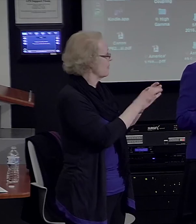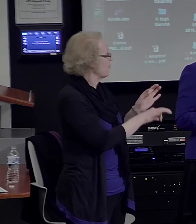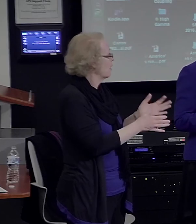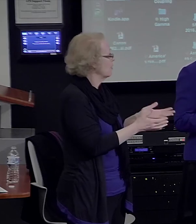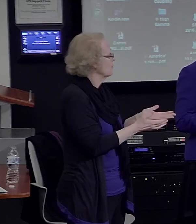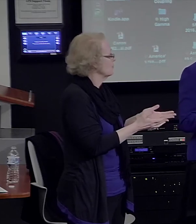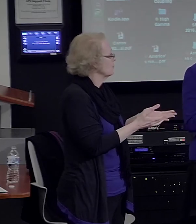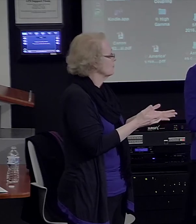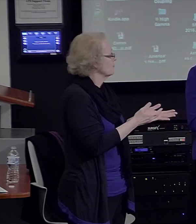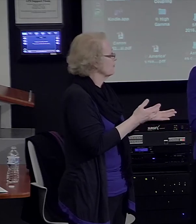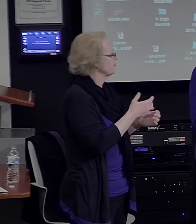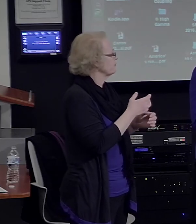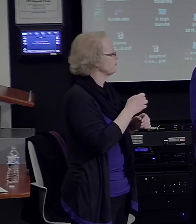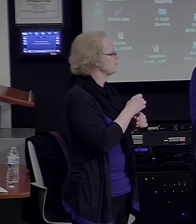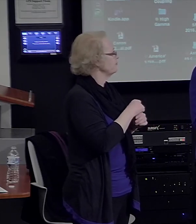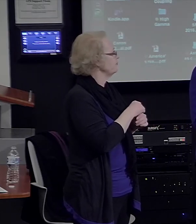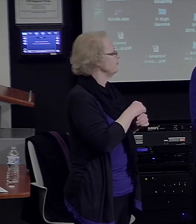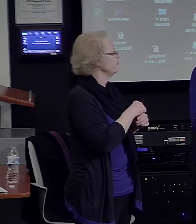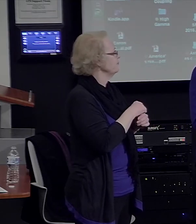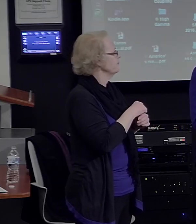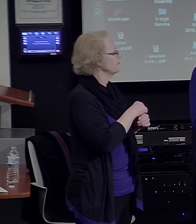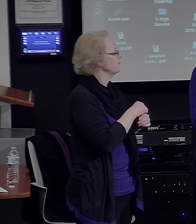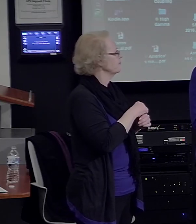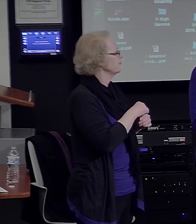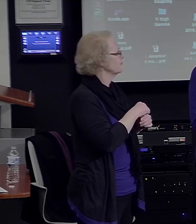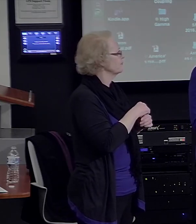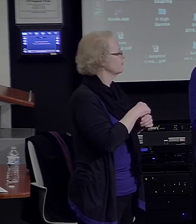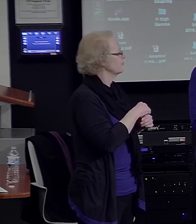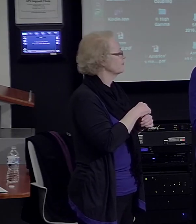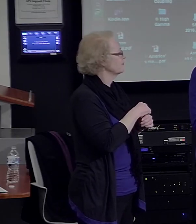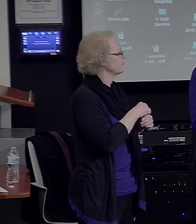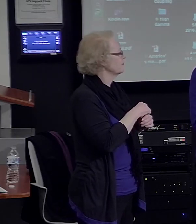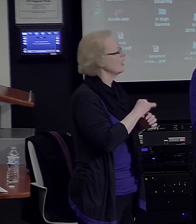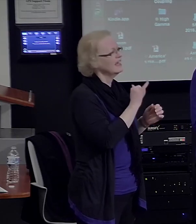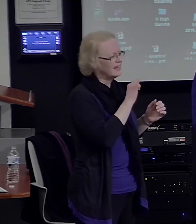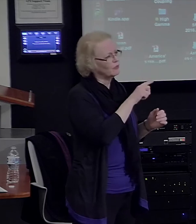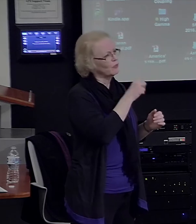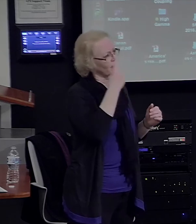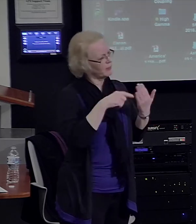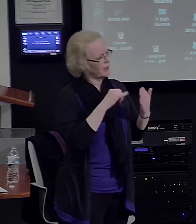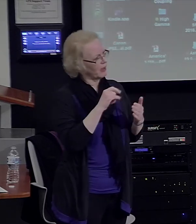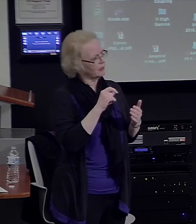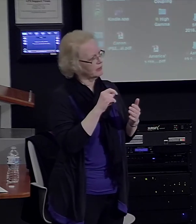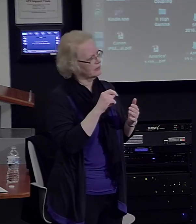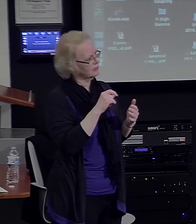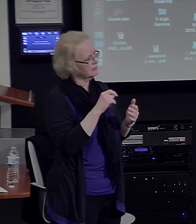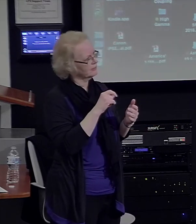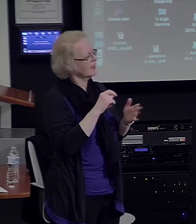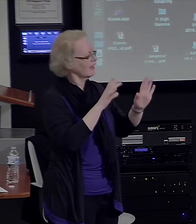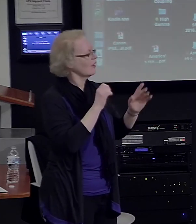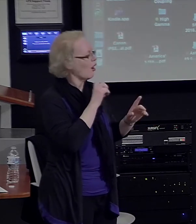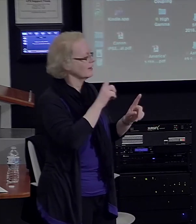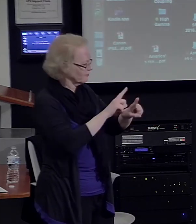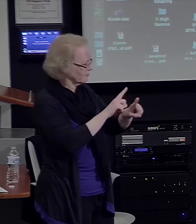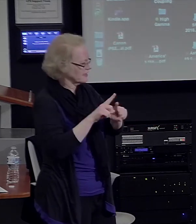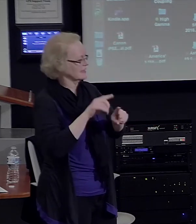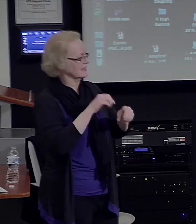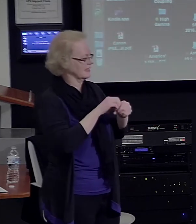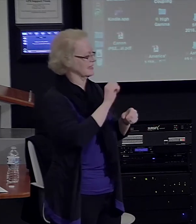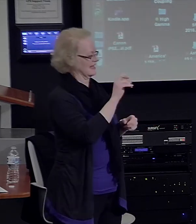about um see there are differences in sensory modalities